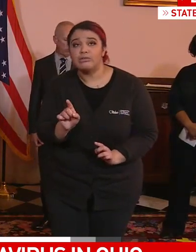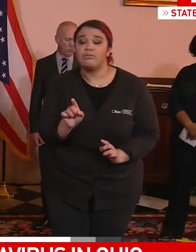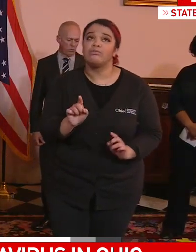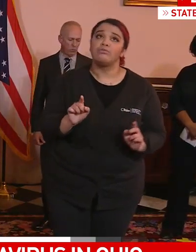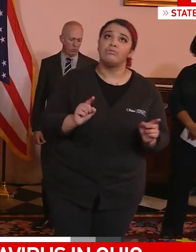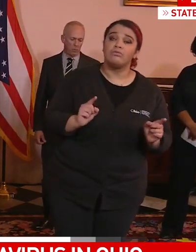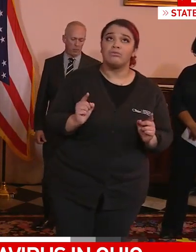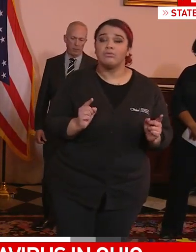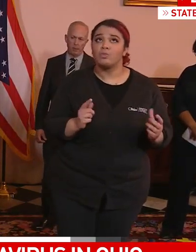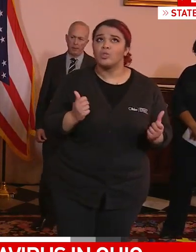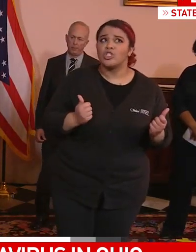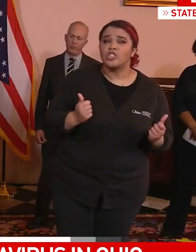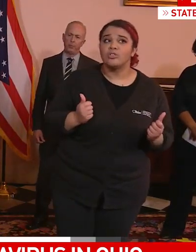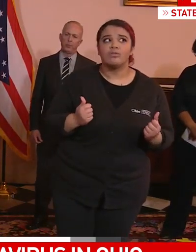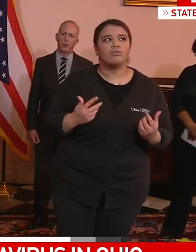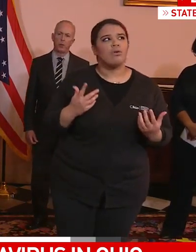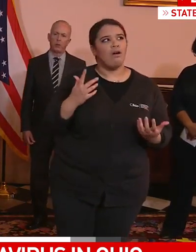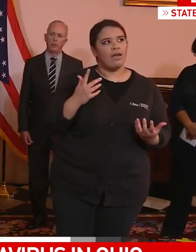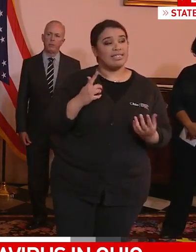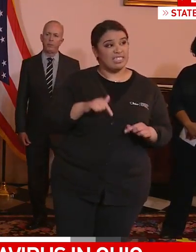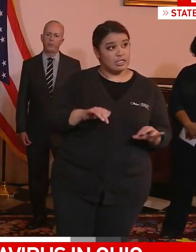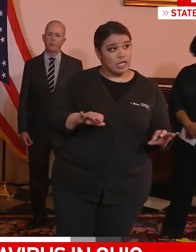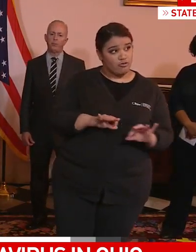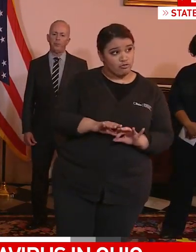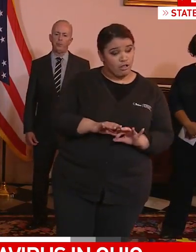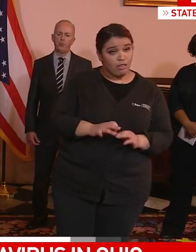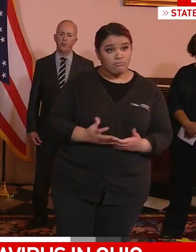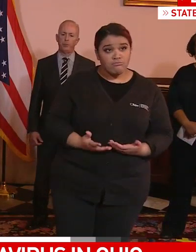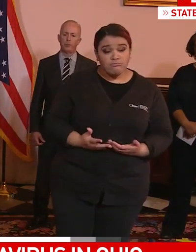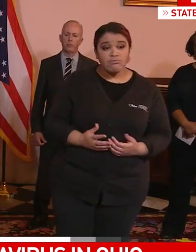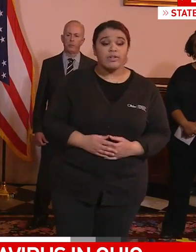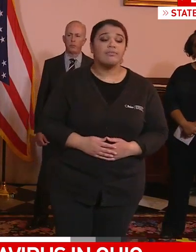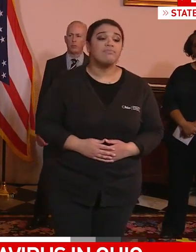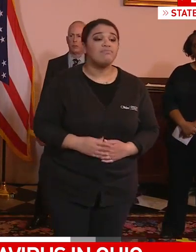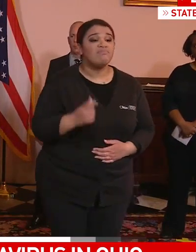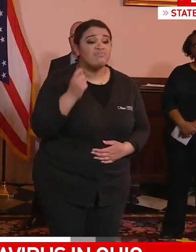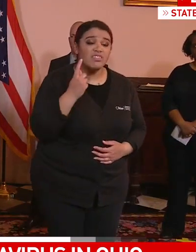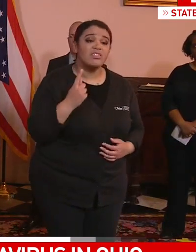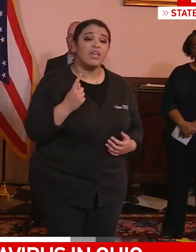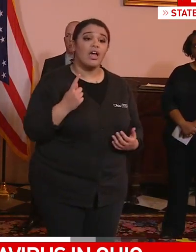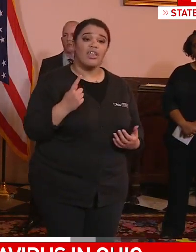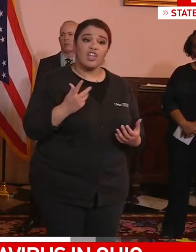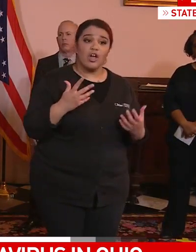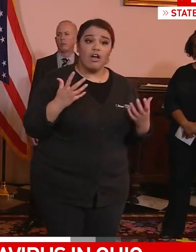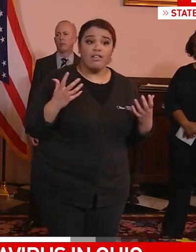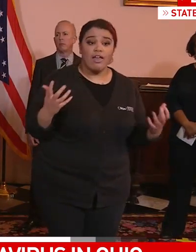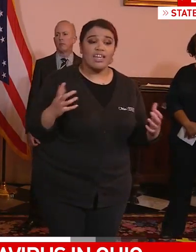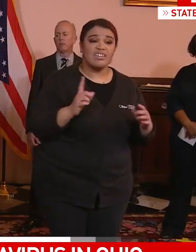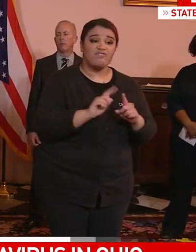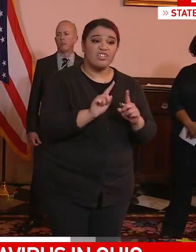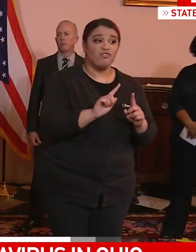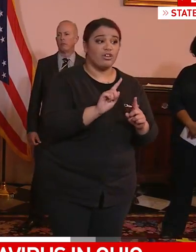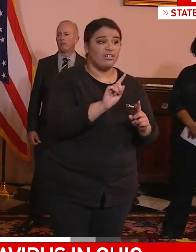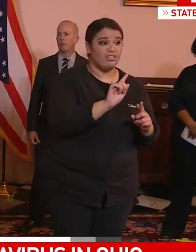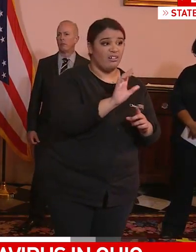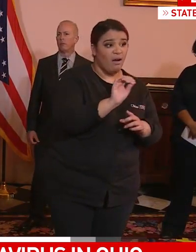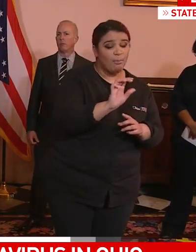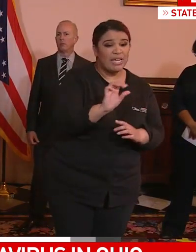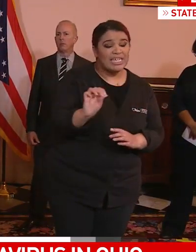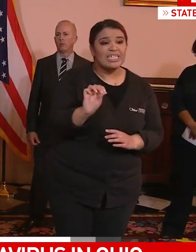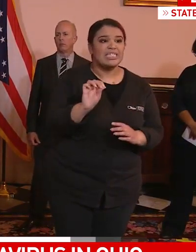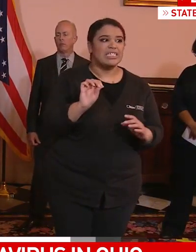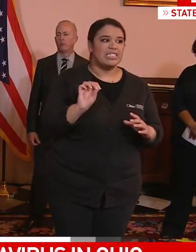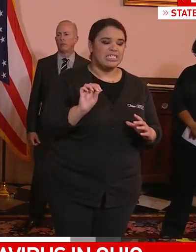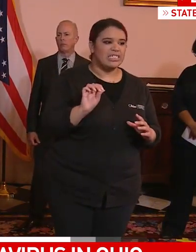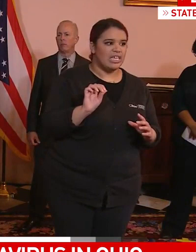workers and a lot of labor situations. We were just hearing about Amazon, and we're going to be getting packages of things out to people. That supply